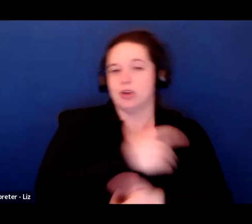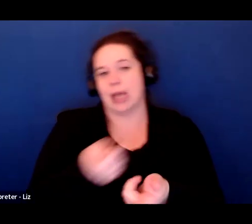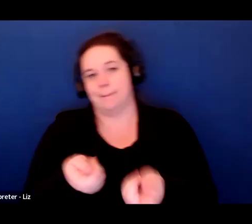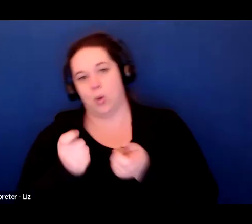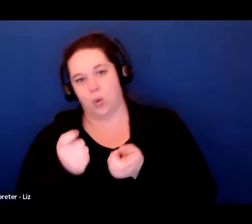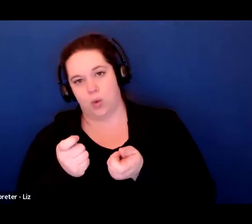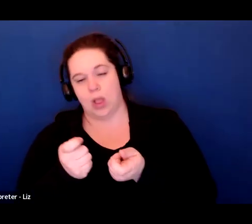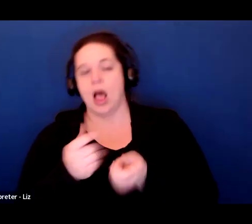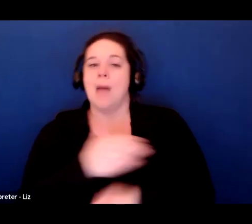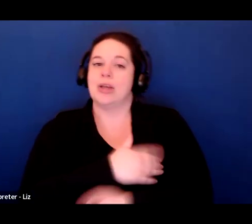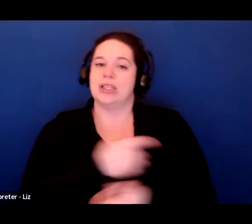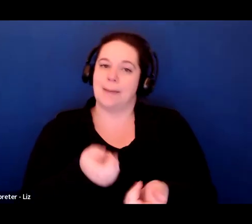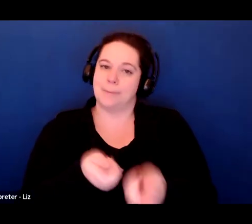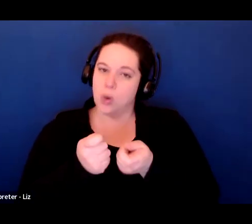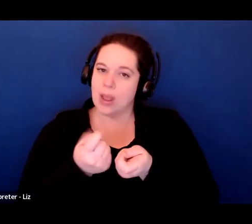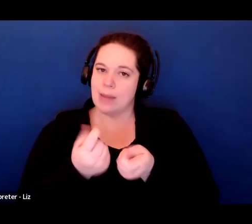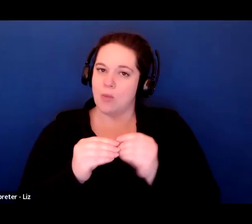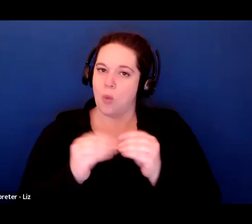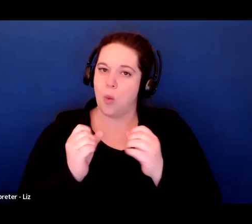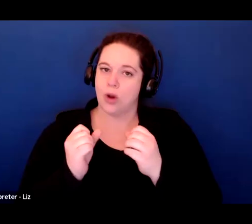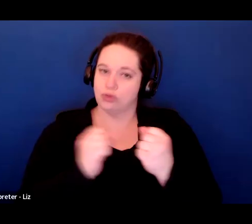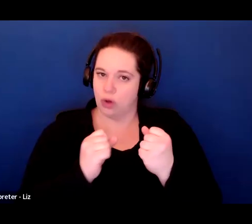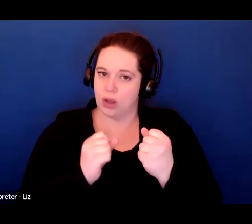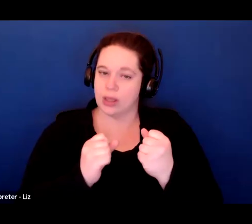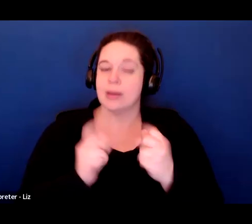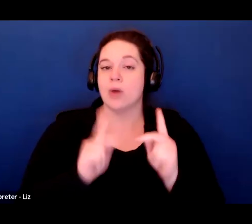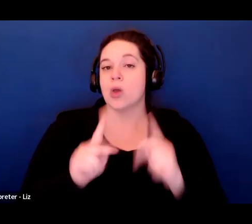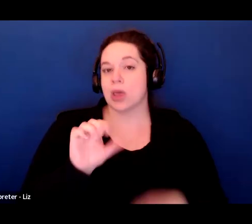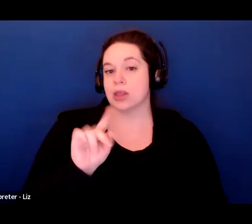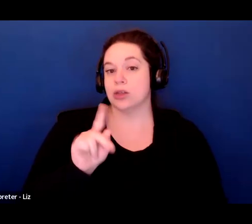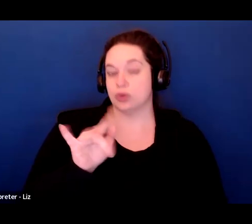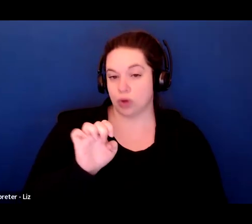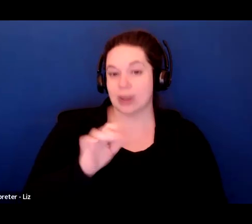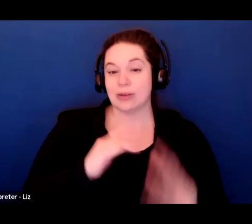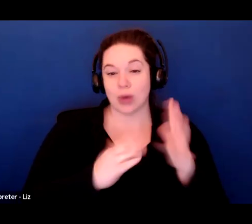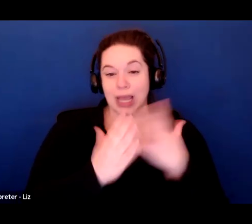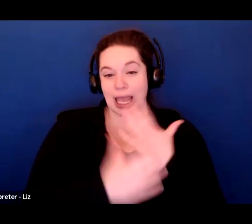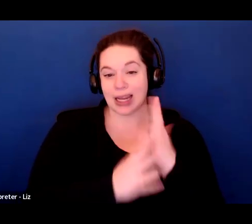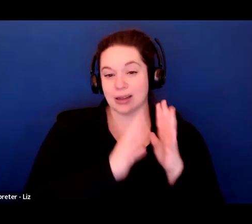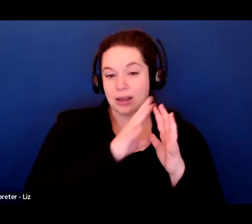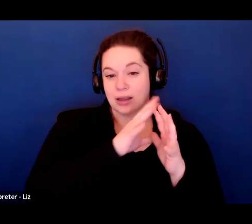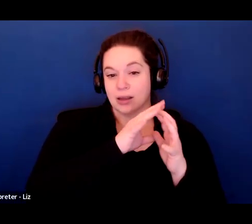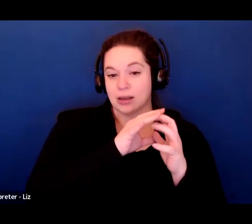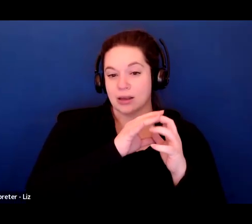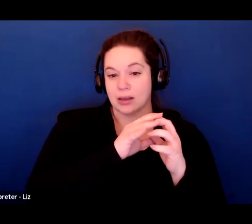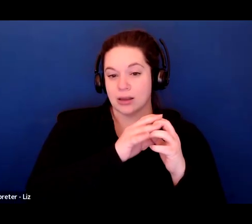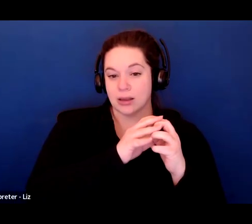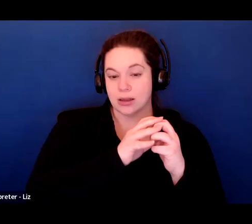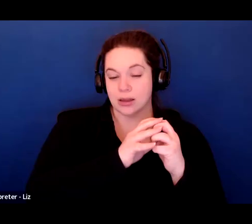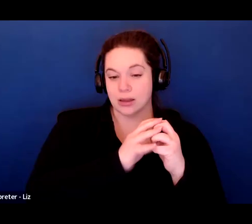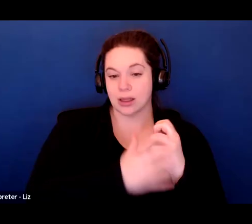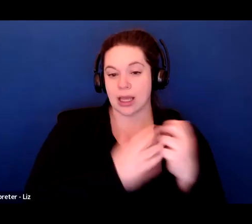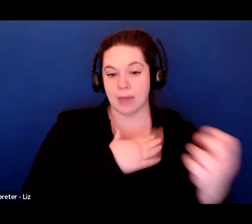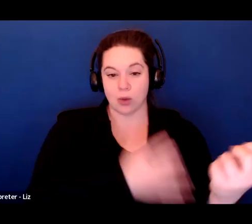bit stronger. So sometimes you see people like with strokes, they'll have their hand will curl up and their body